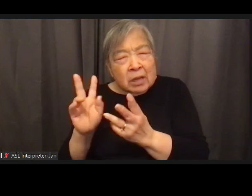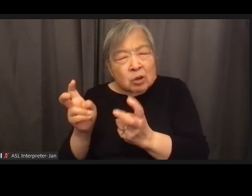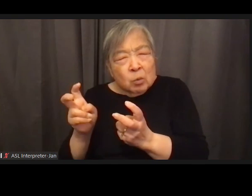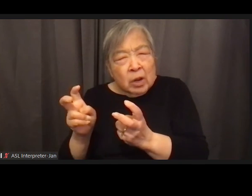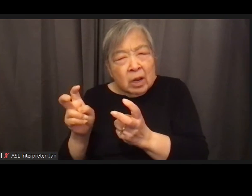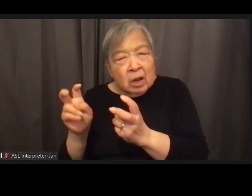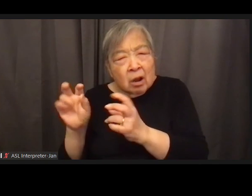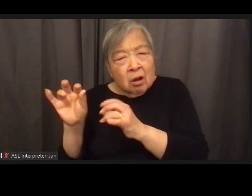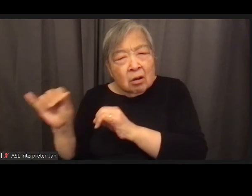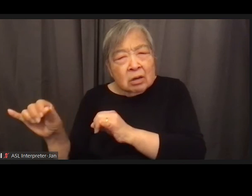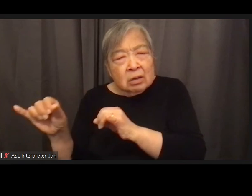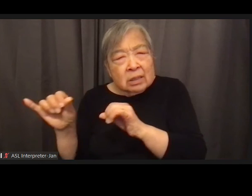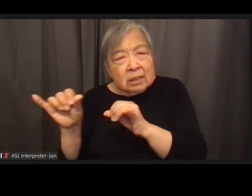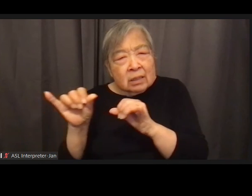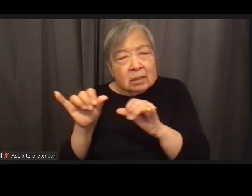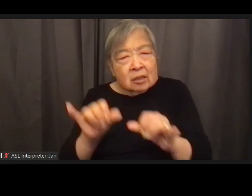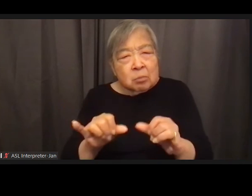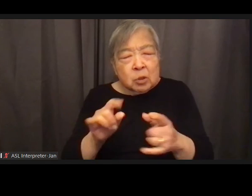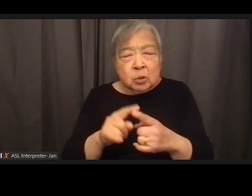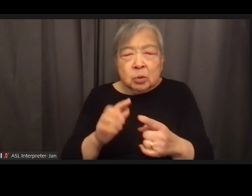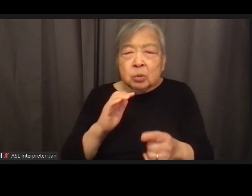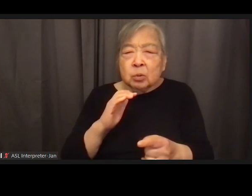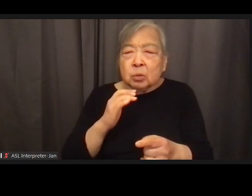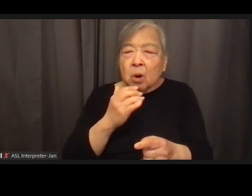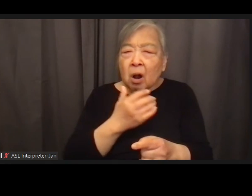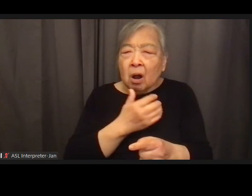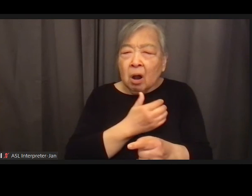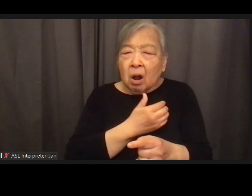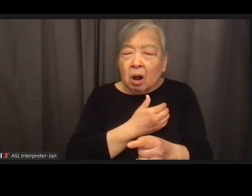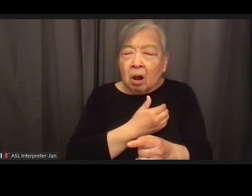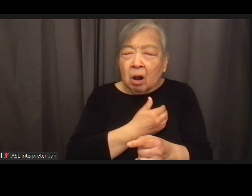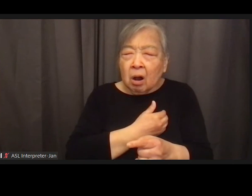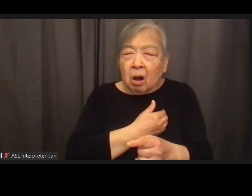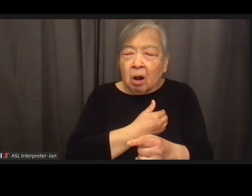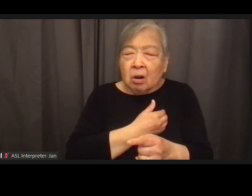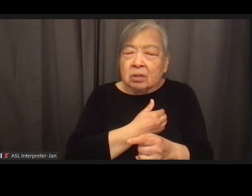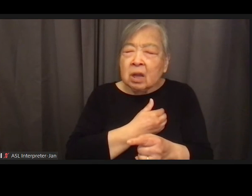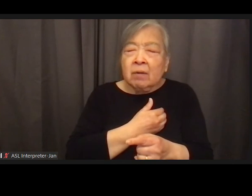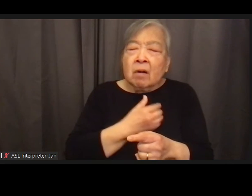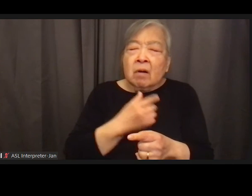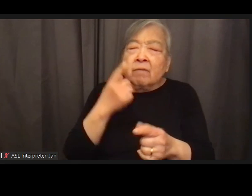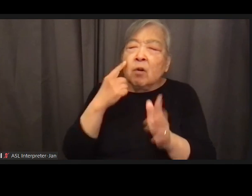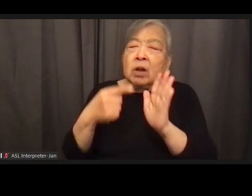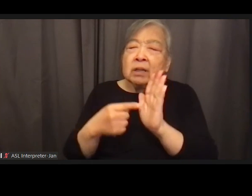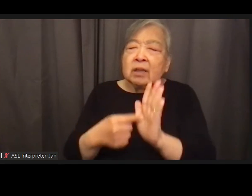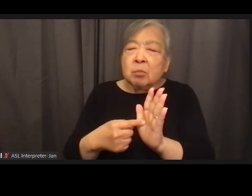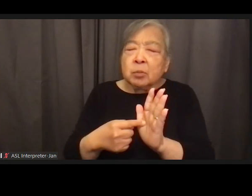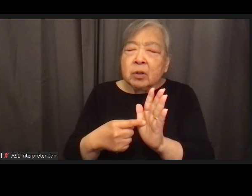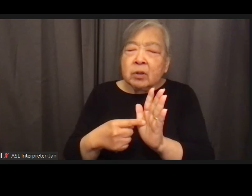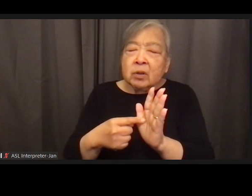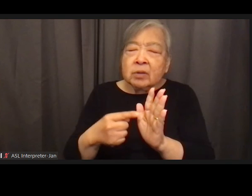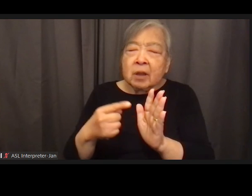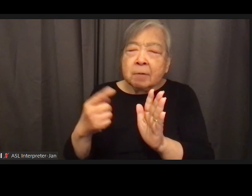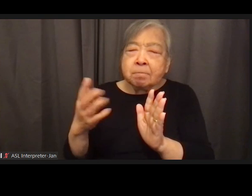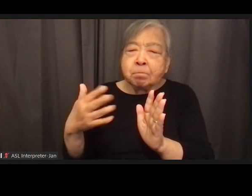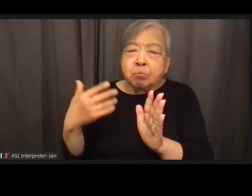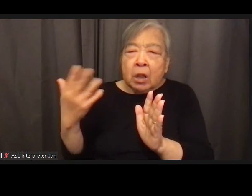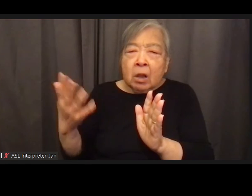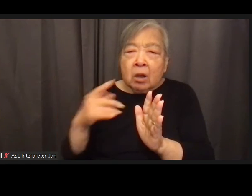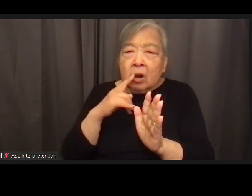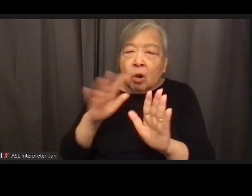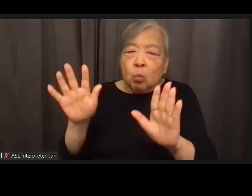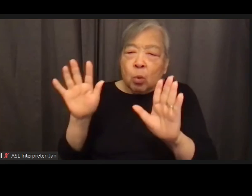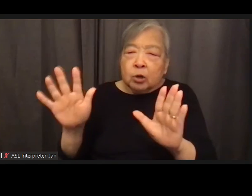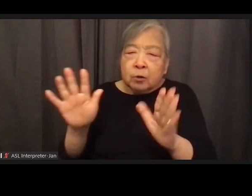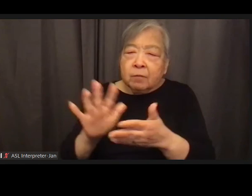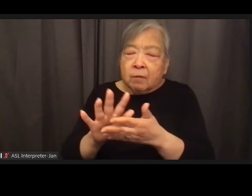similar to ours. That they, for example, there's this wonderful film